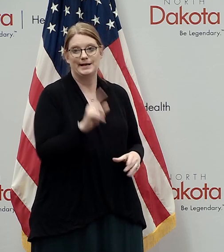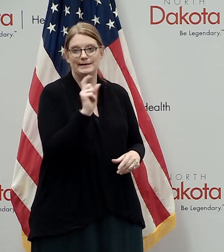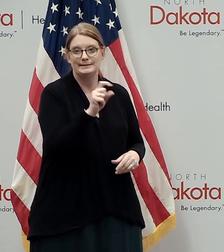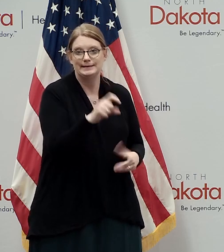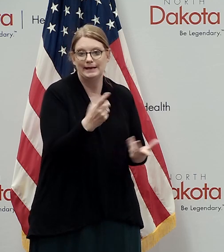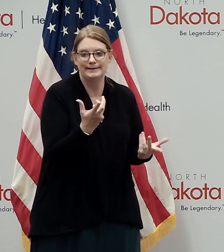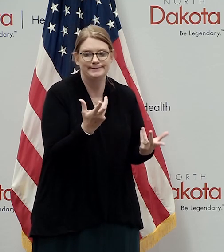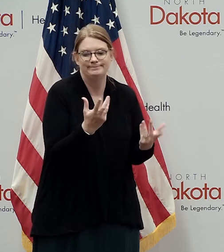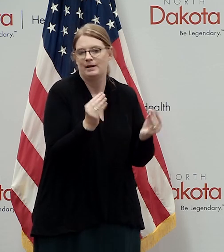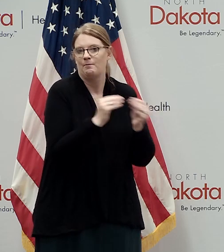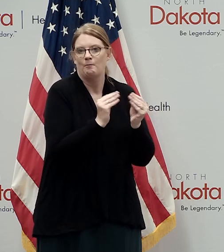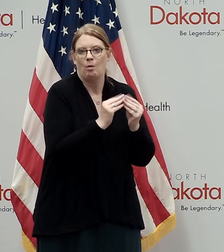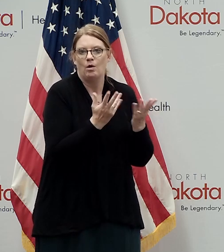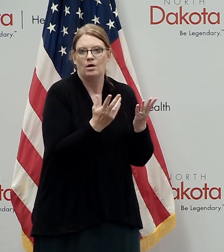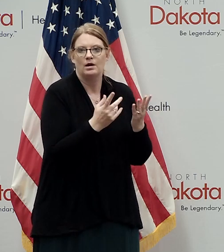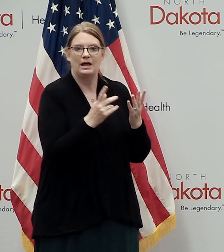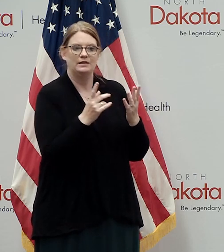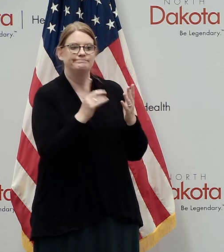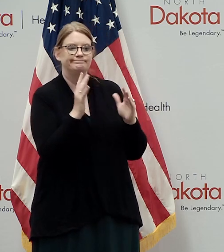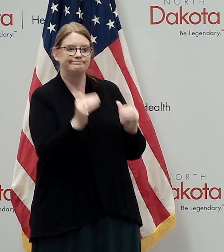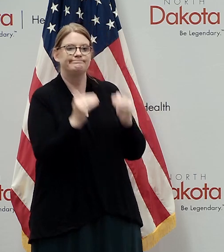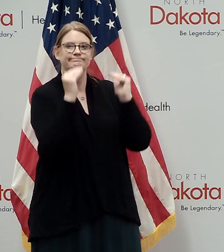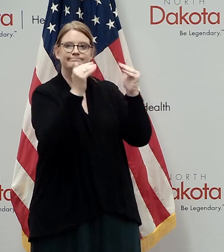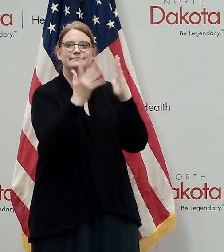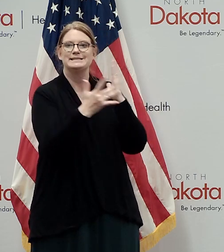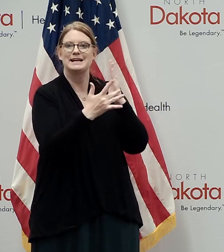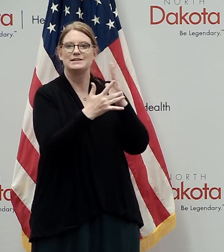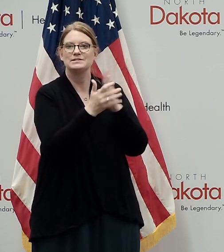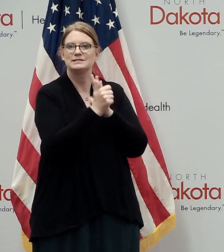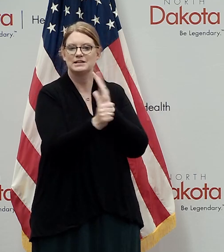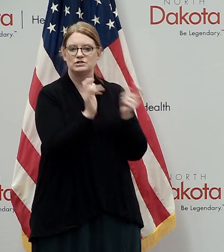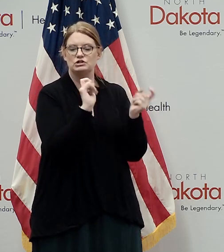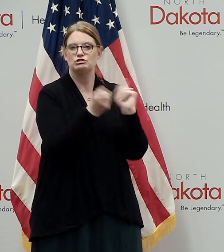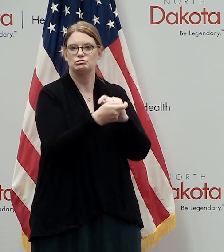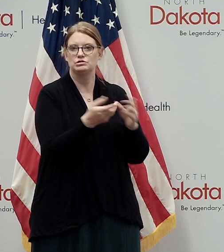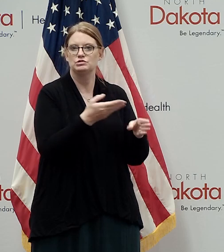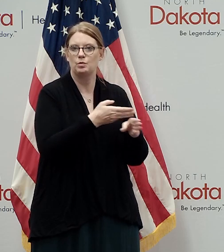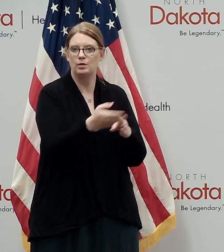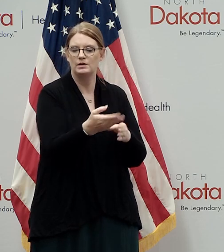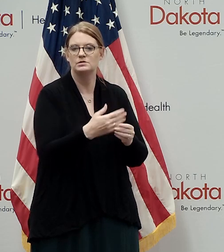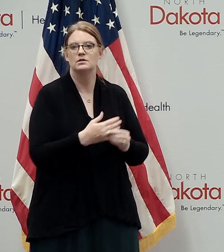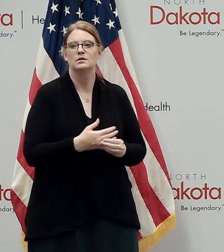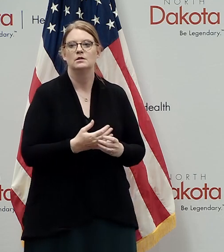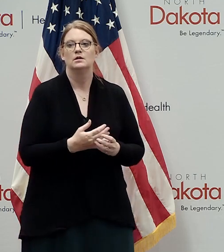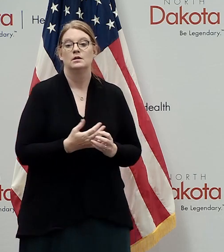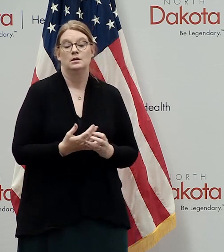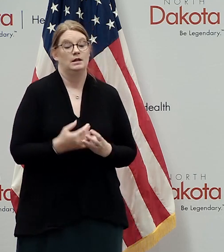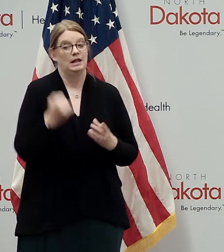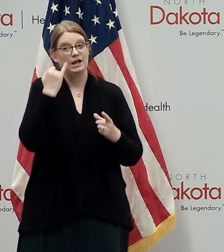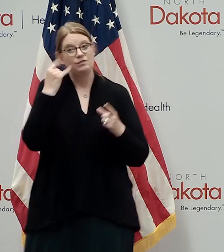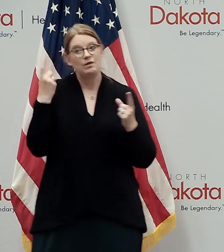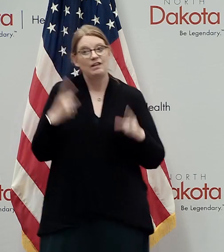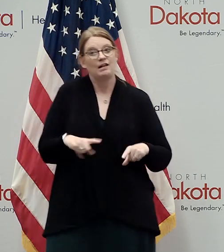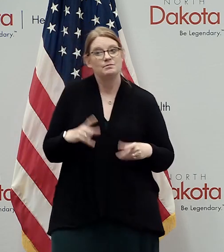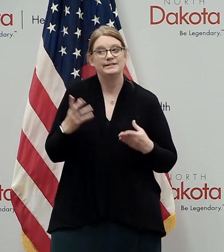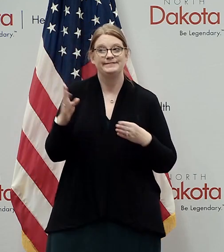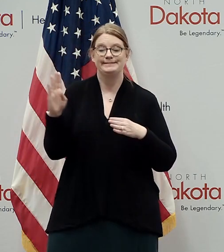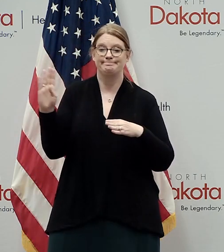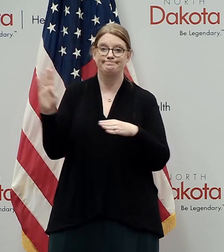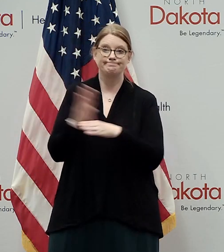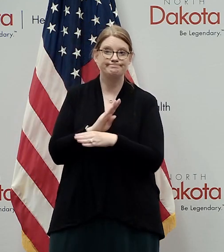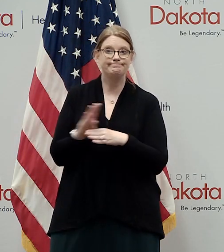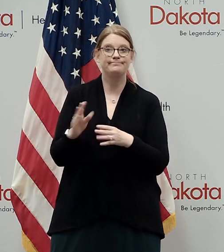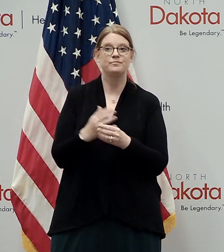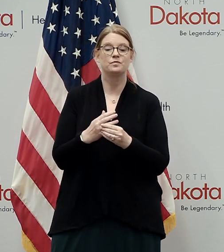are seeking to develop the technical skills necessary to make a career change. So if you've found yourself in an industry and